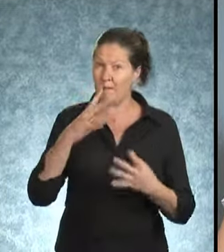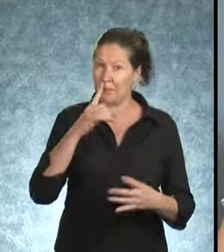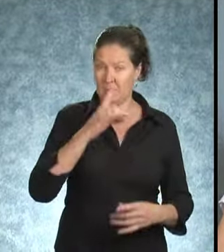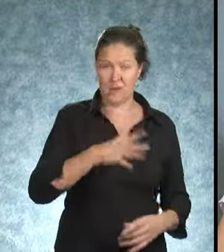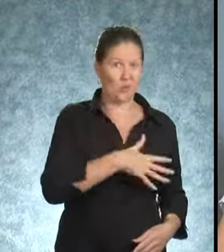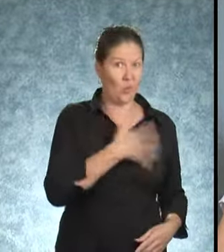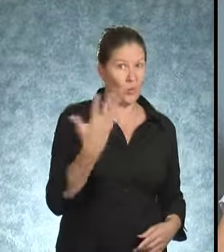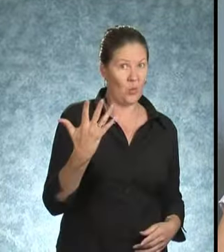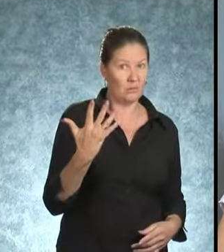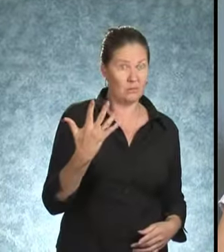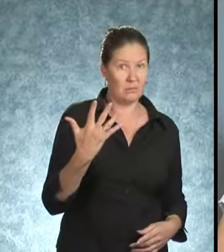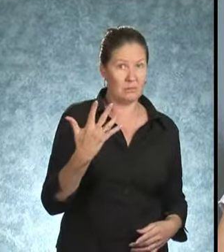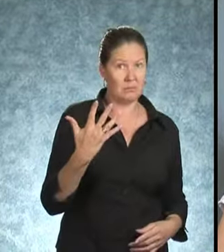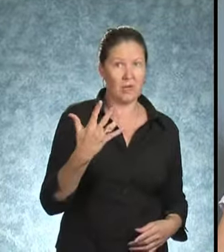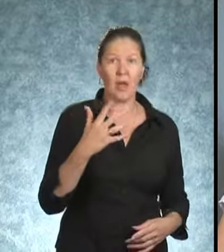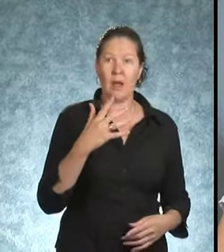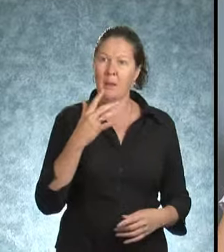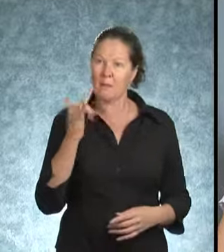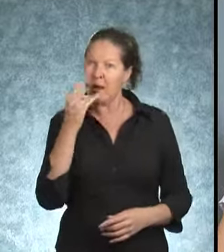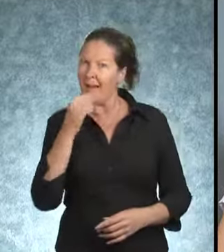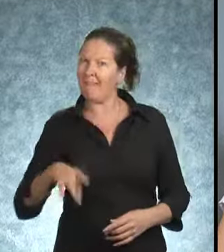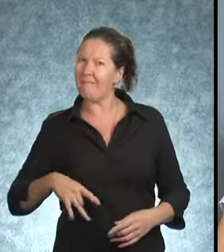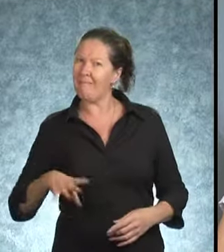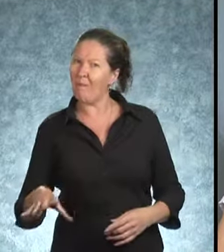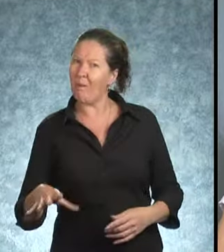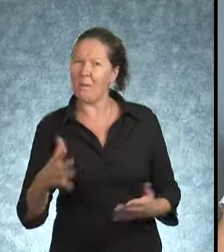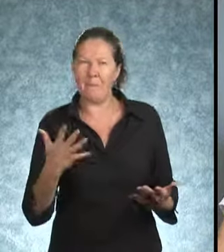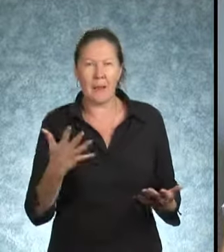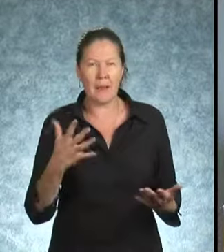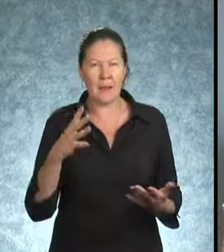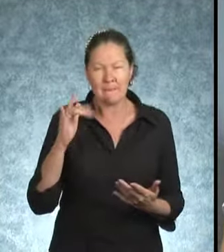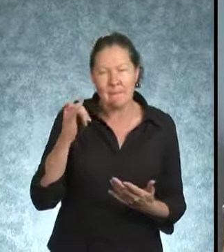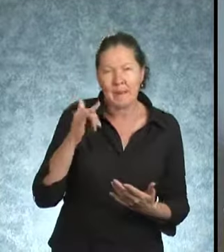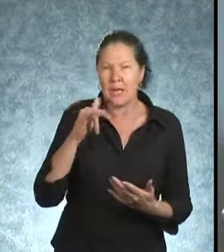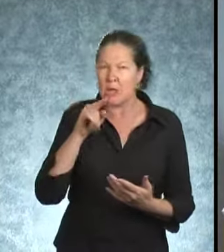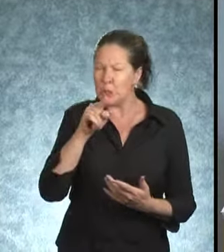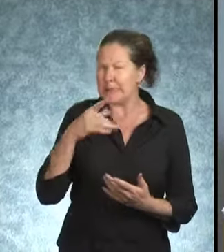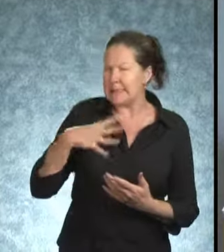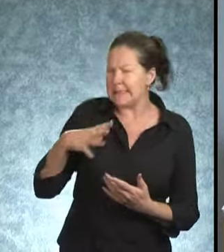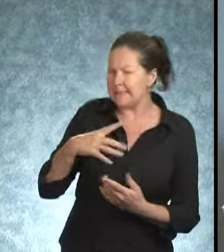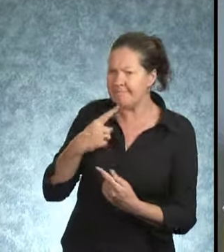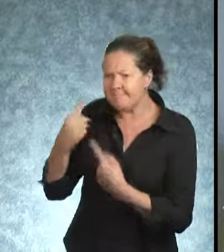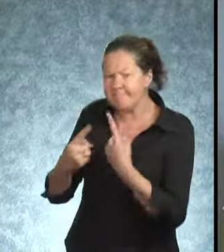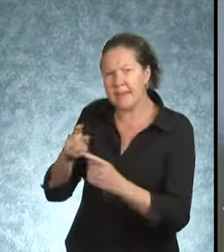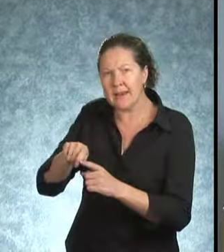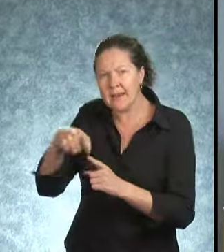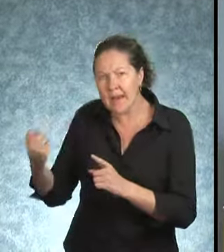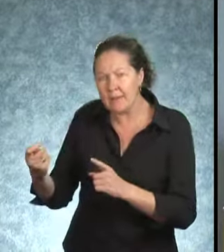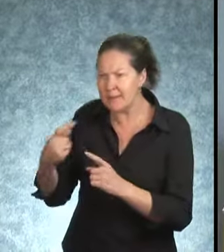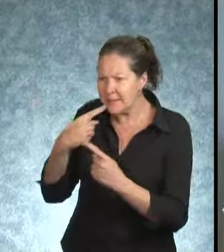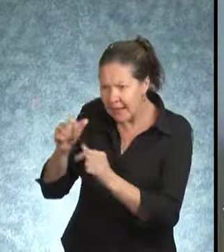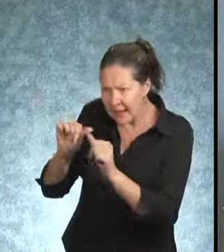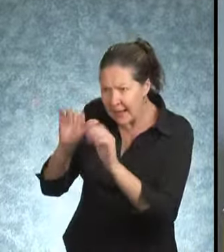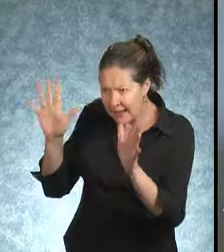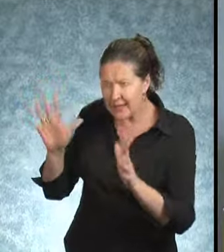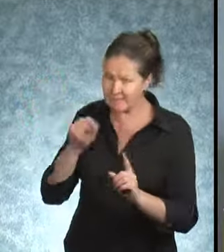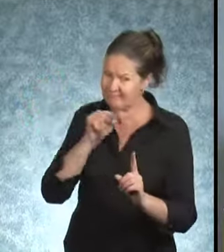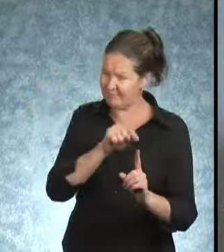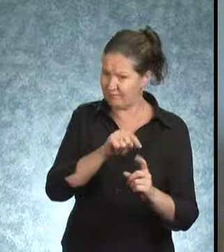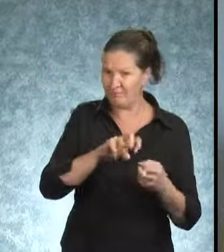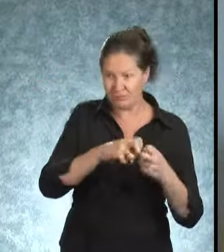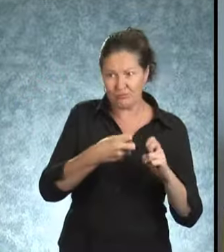to, it's not that they can't afford to. So maybe make it obvious and make it clear to your neighbour that you understand that there is an